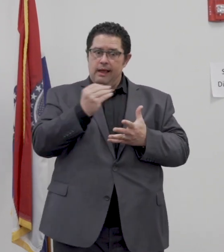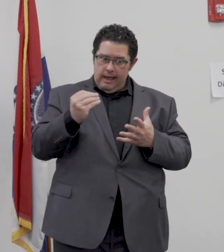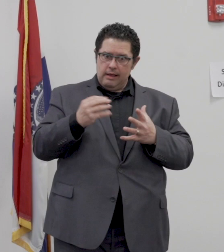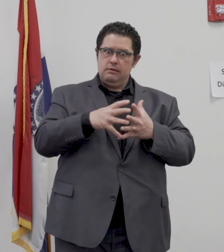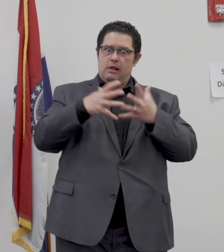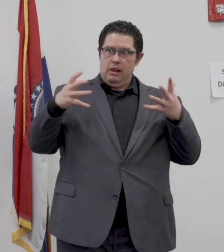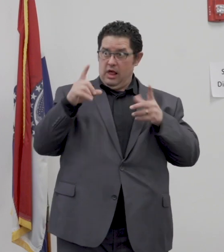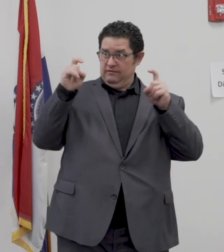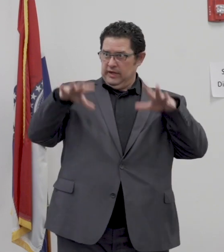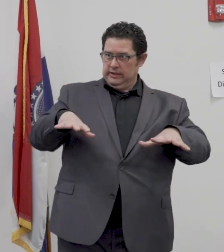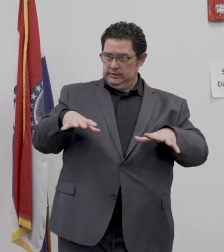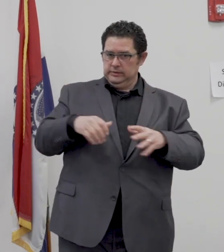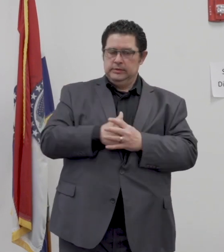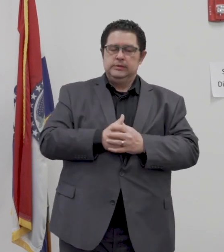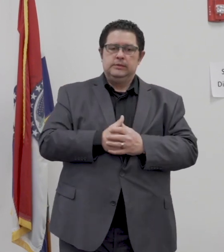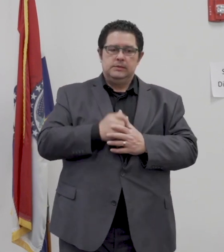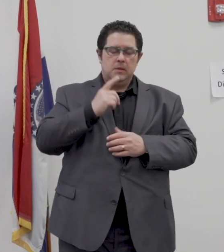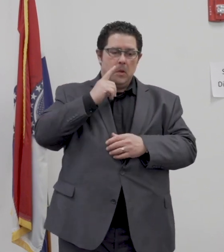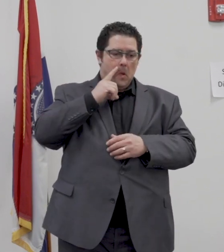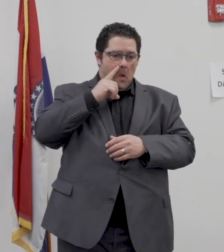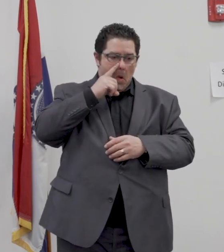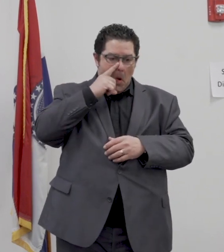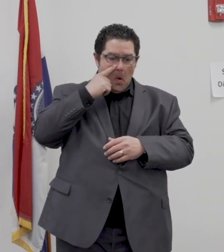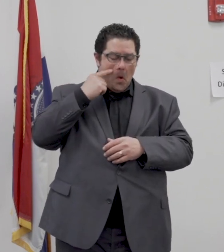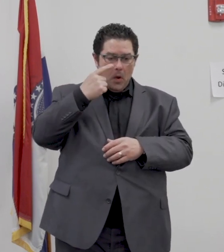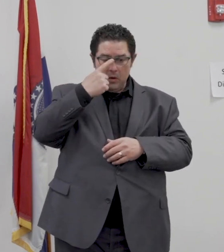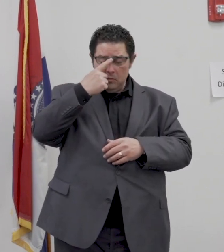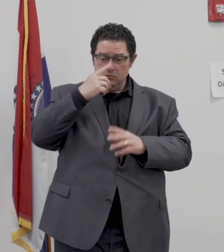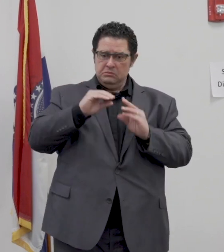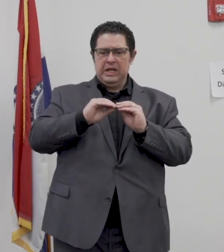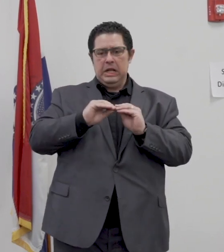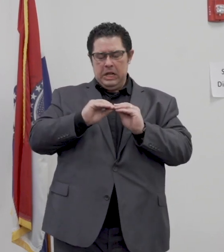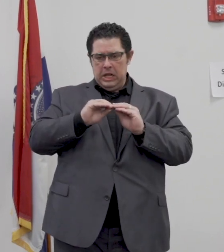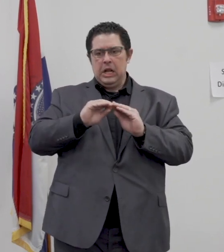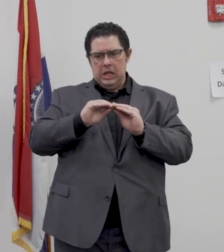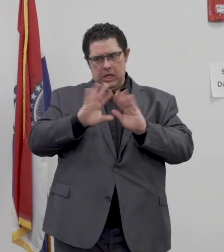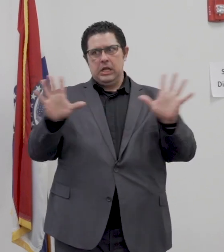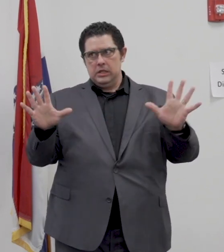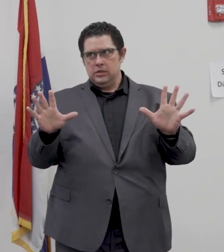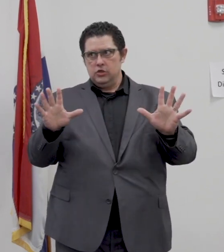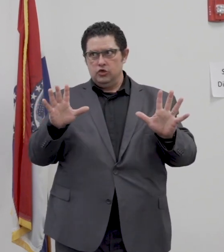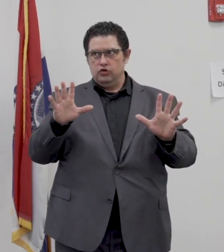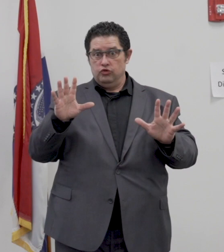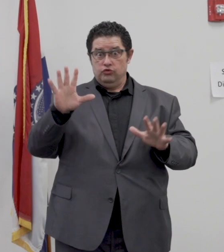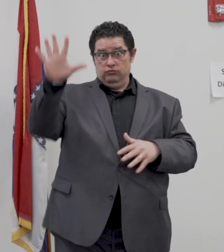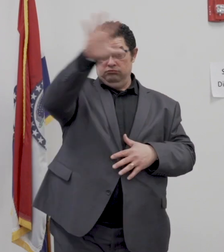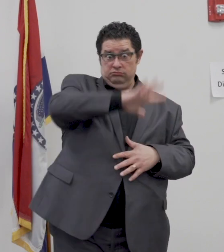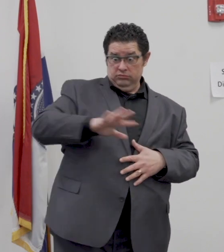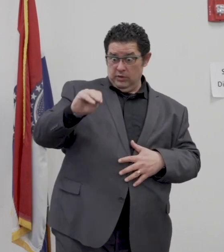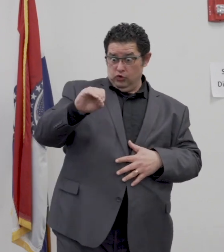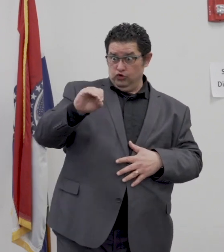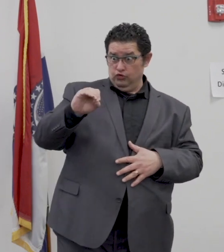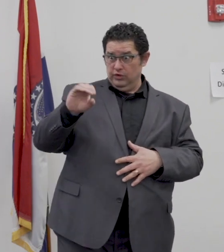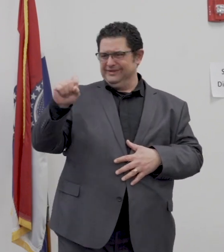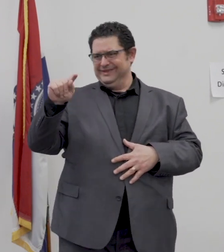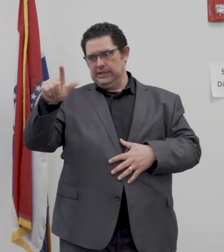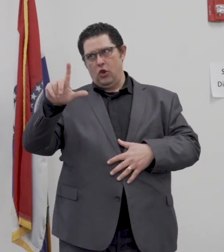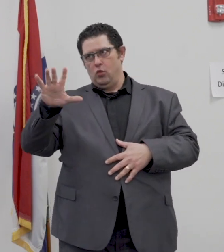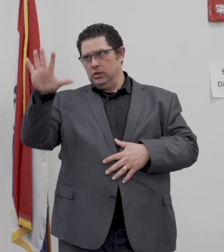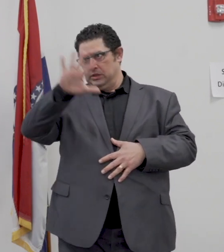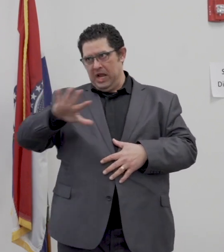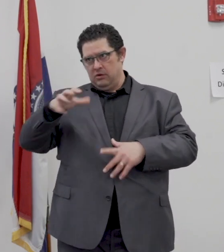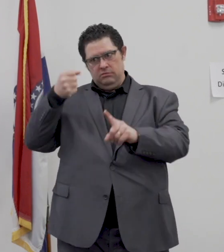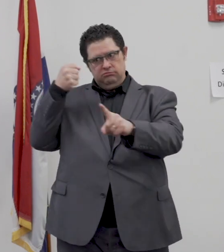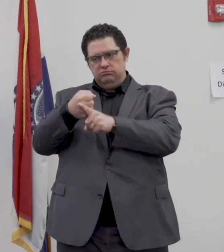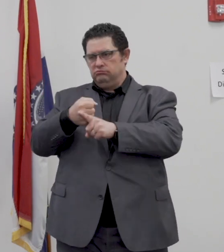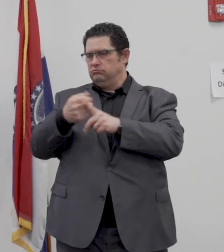environment. It's clear that St. Louis County has been hit harder than the rest of the state. The governor recognizes that the metropolitan regions have